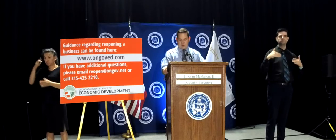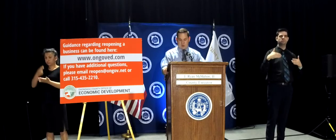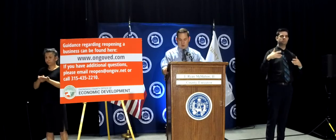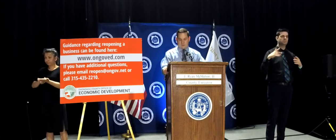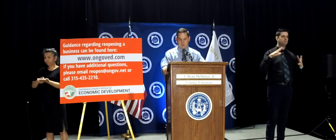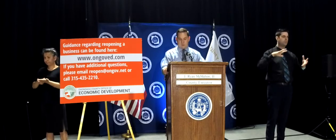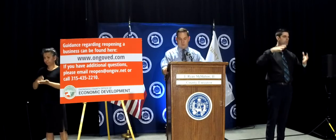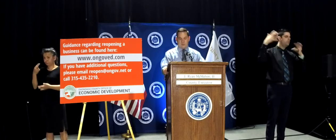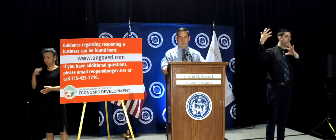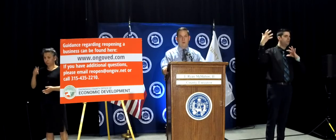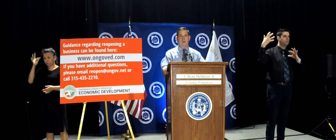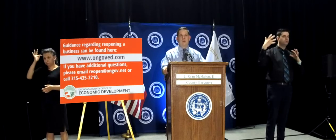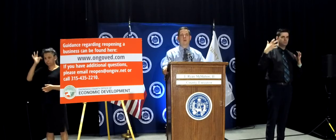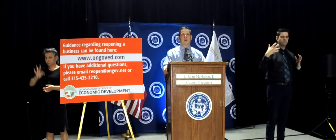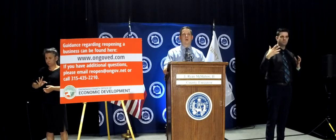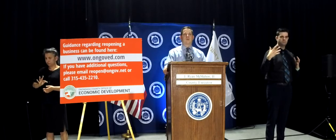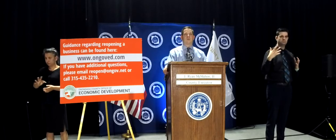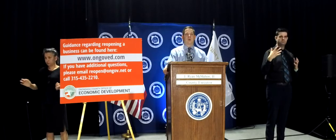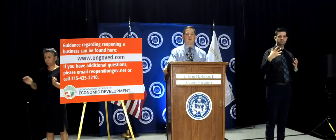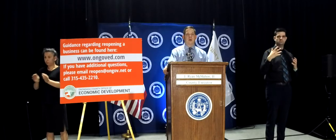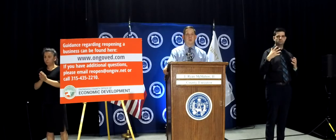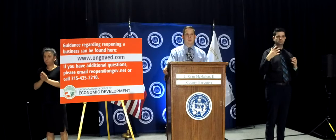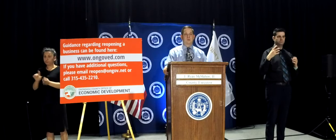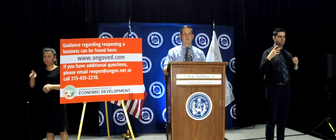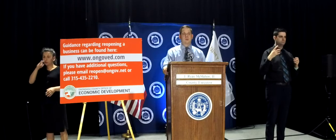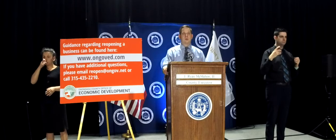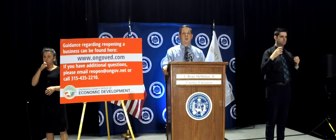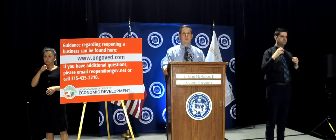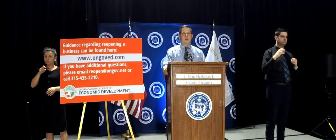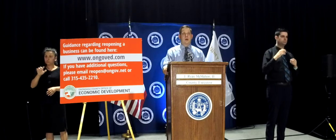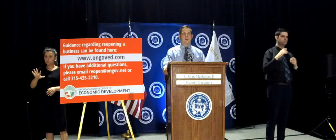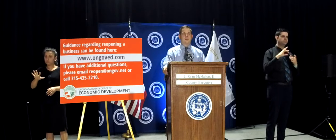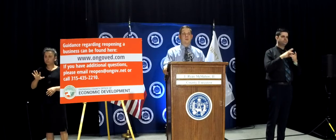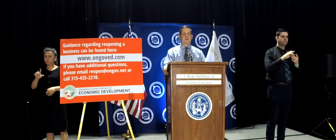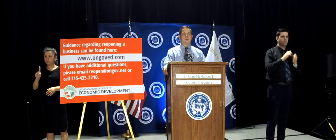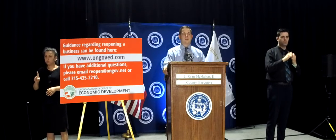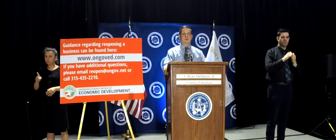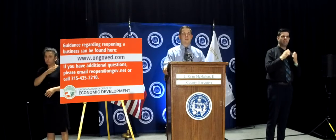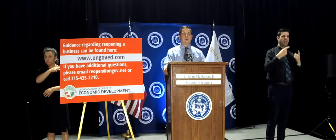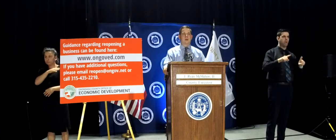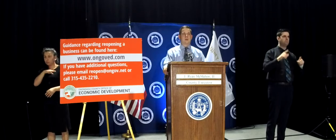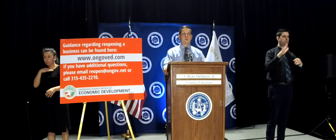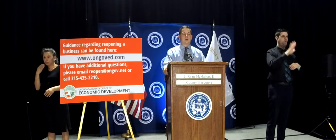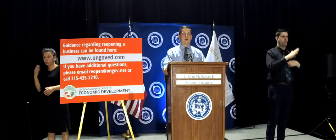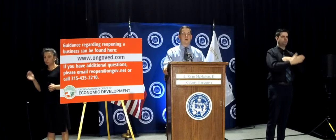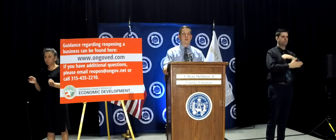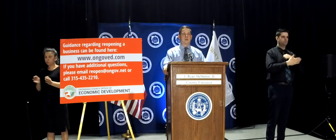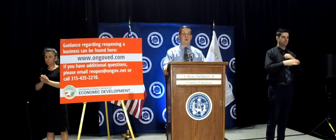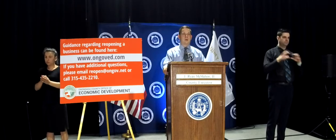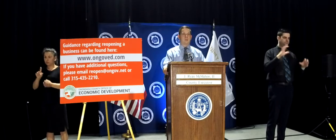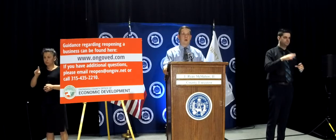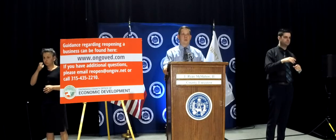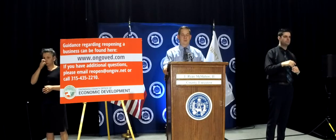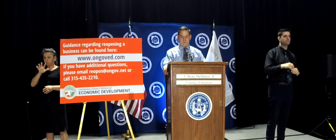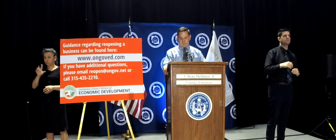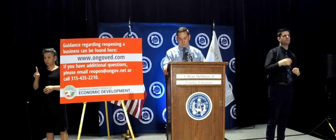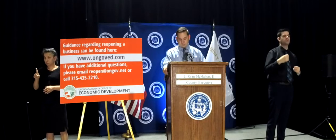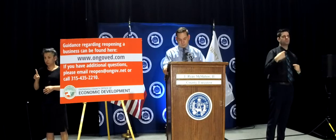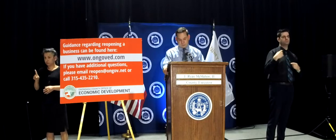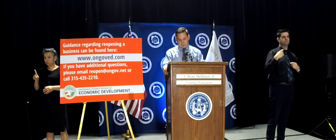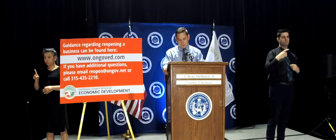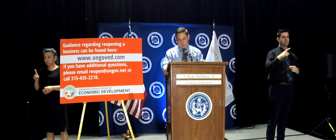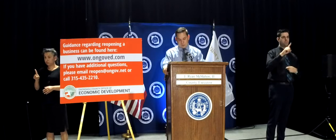to COVID, 151 people, 151 of our neighbors since this started in March.